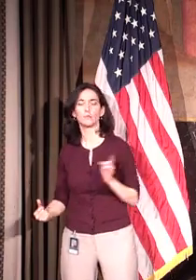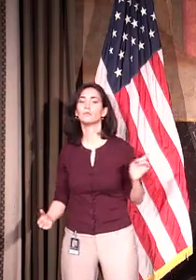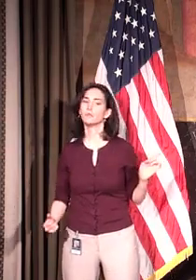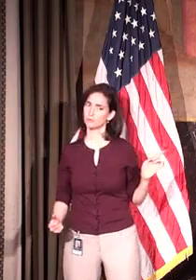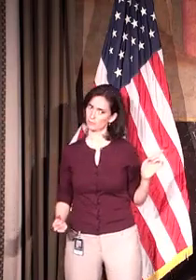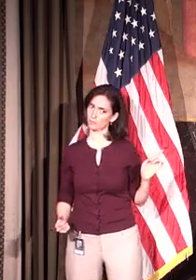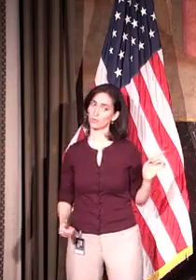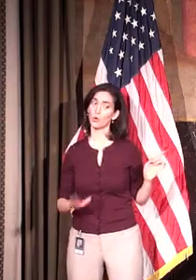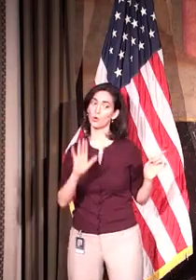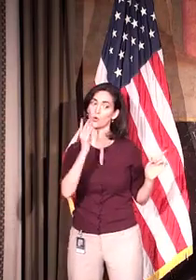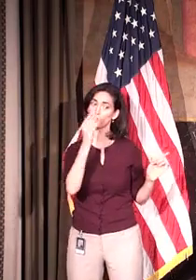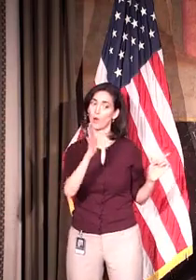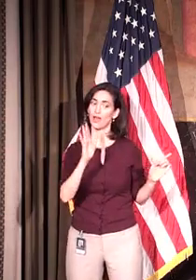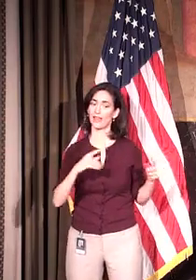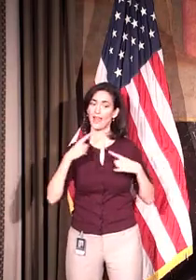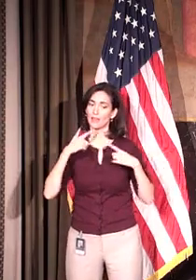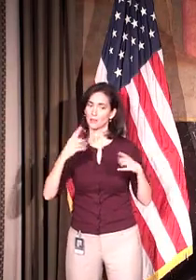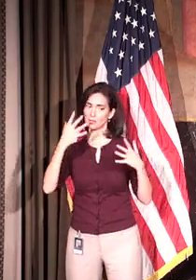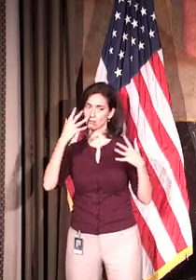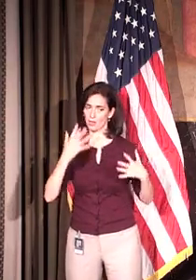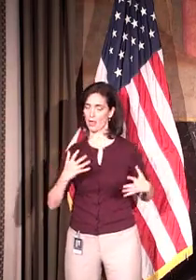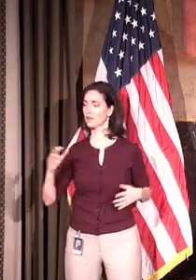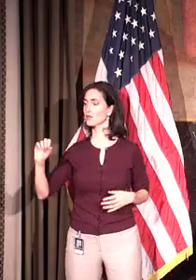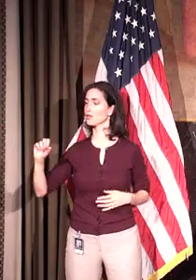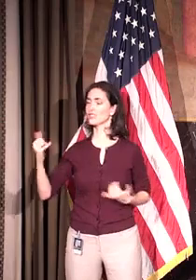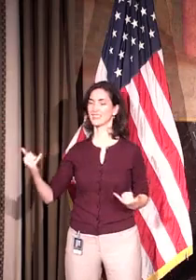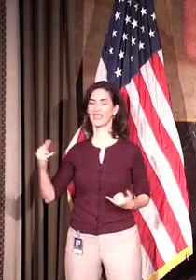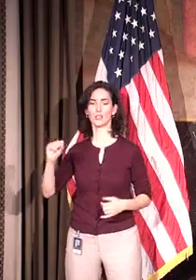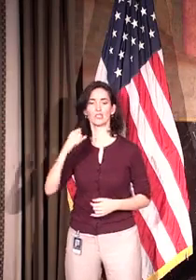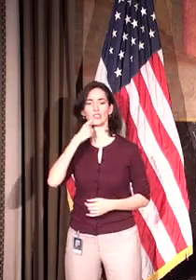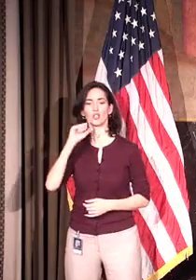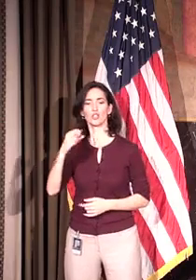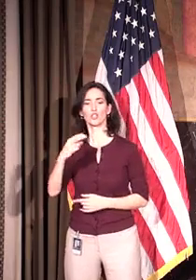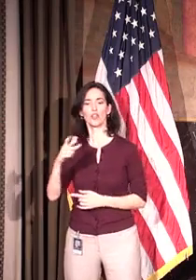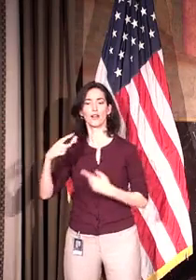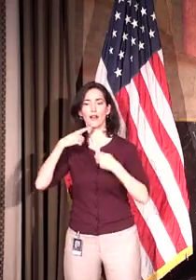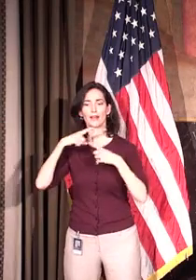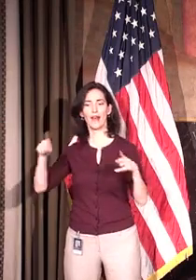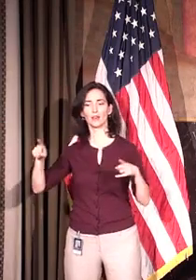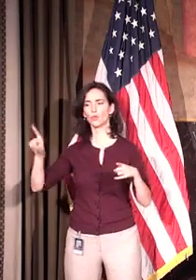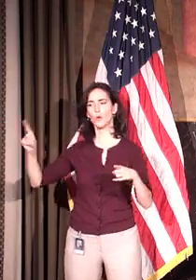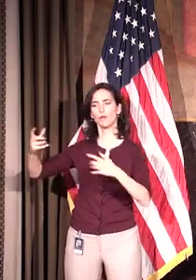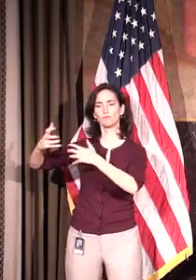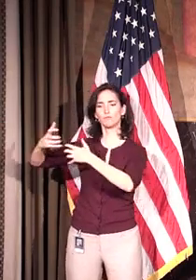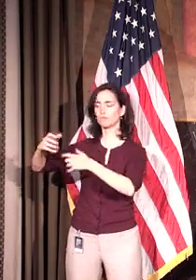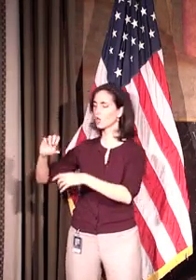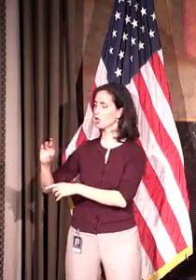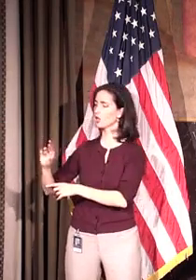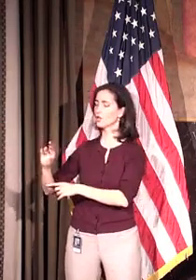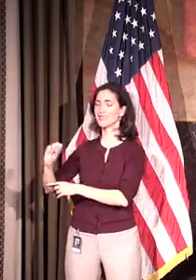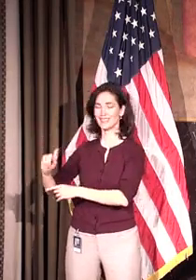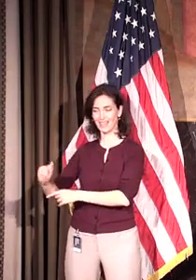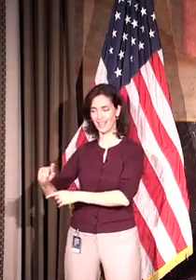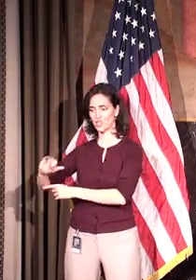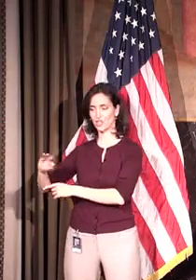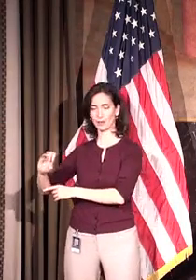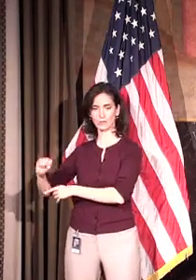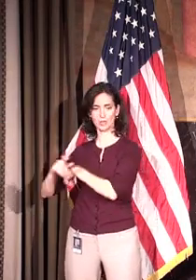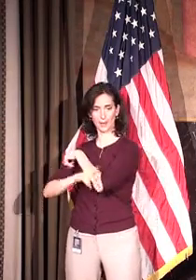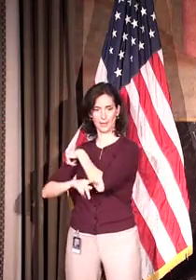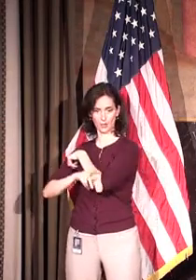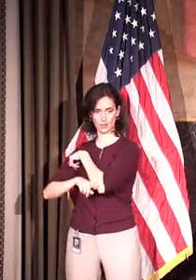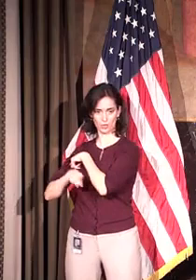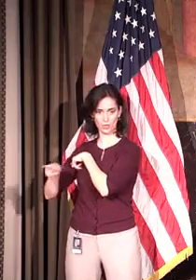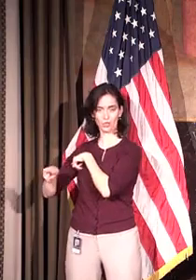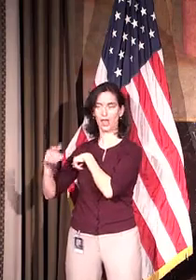sobering announcement that Shell made today about the refinery there in St. James Parish. And